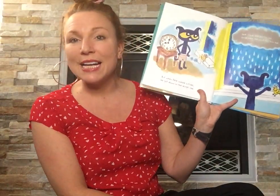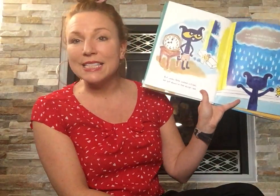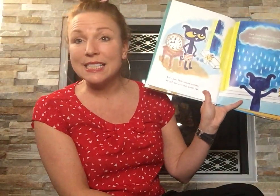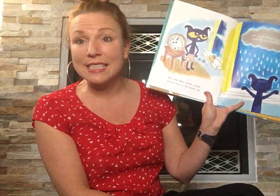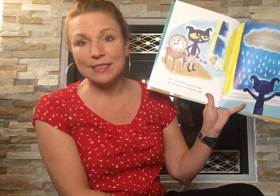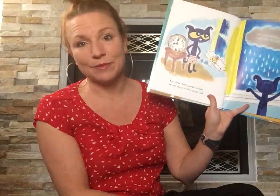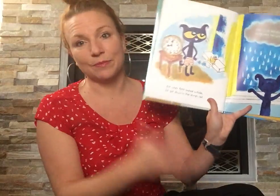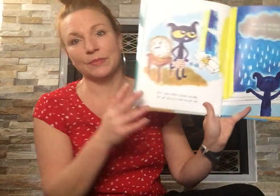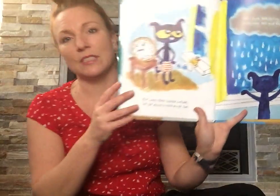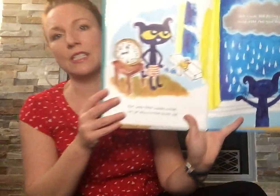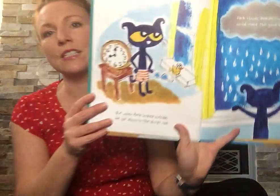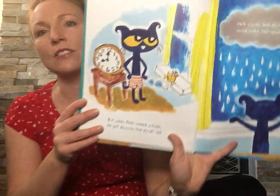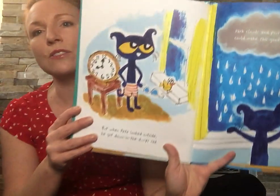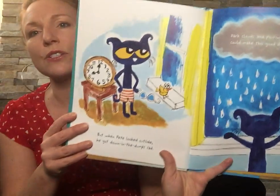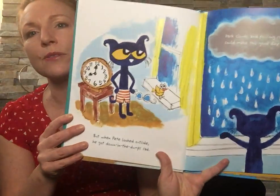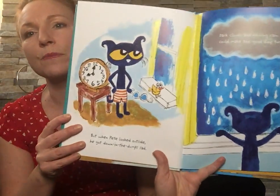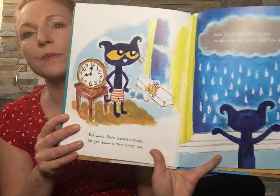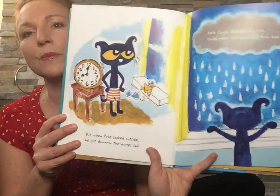But, let's get a little closer.